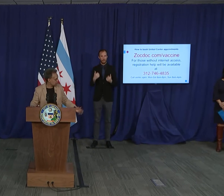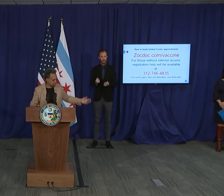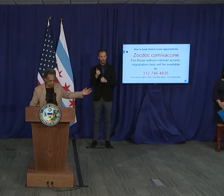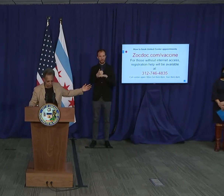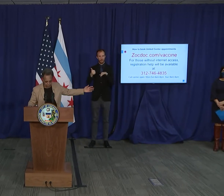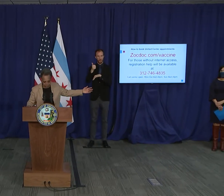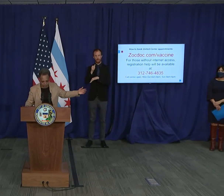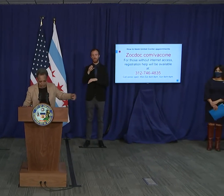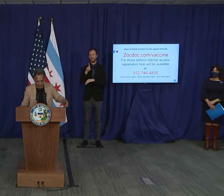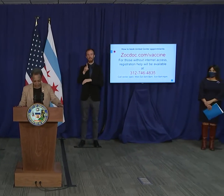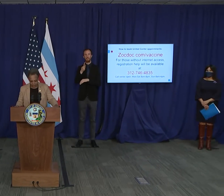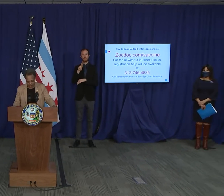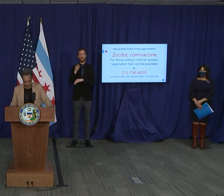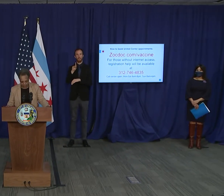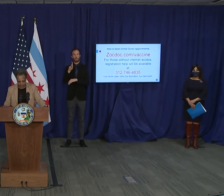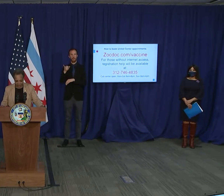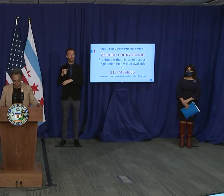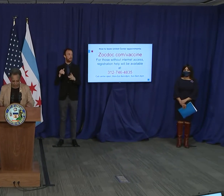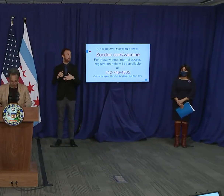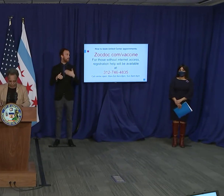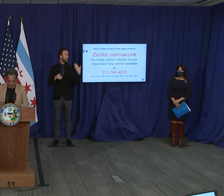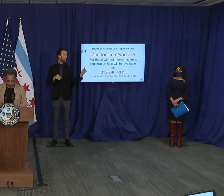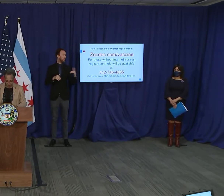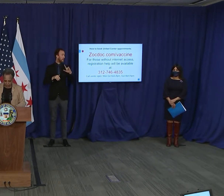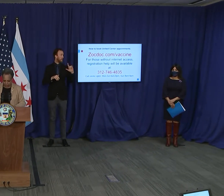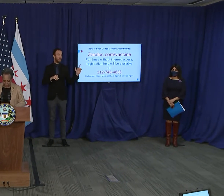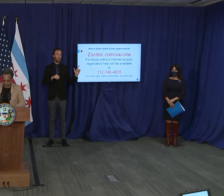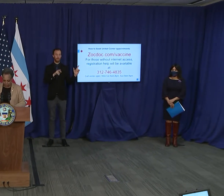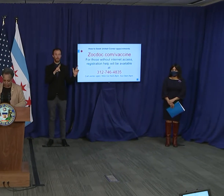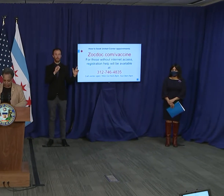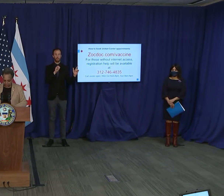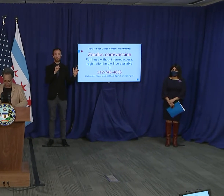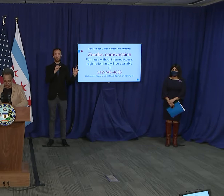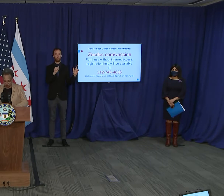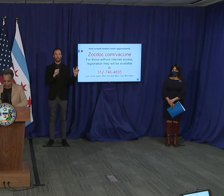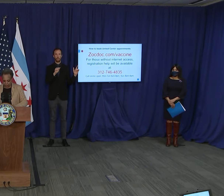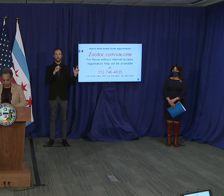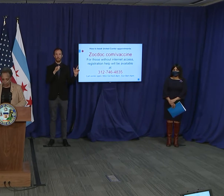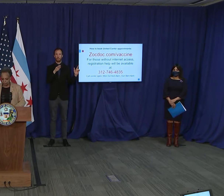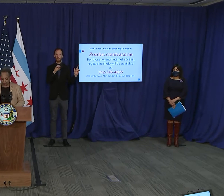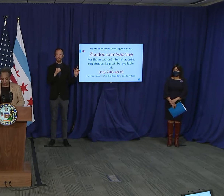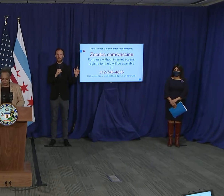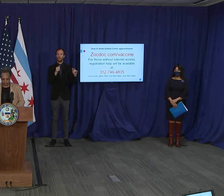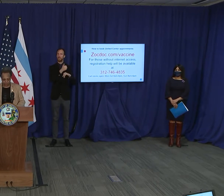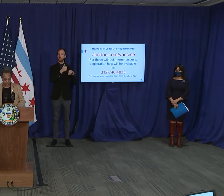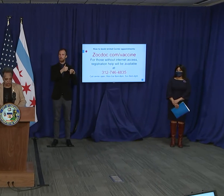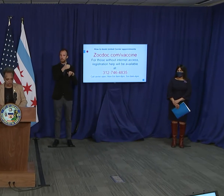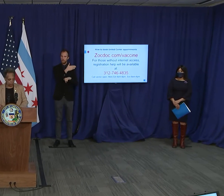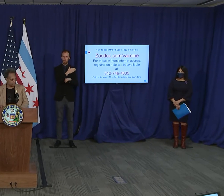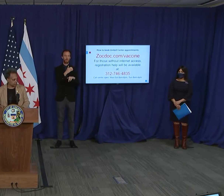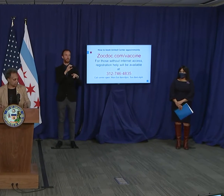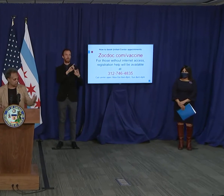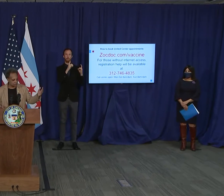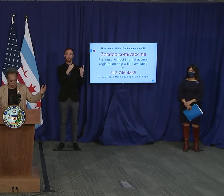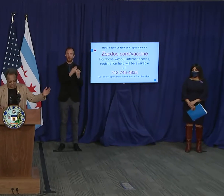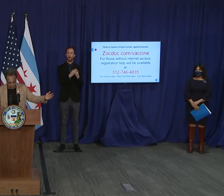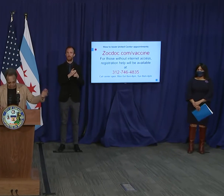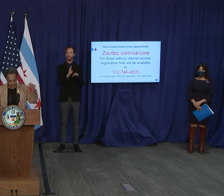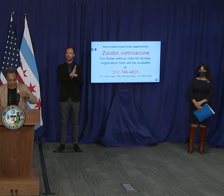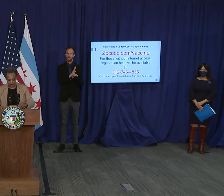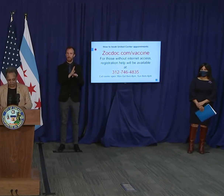Arwady. To my immediate left, Rosa Escarino, Commissioner of the Department of Business Affairs and Consumer